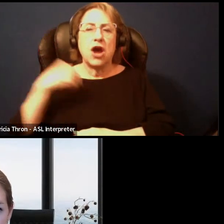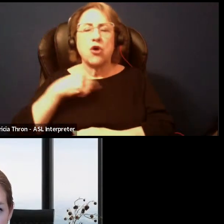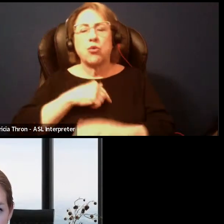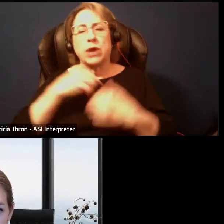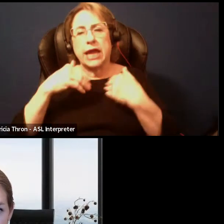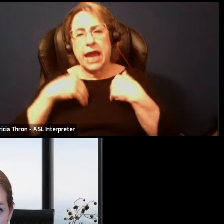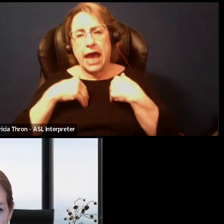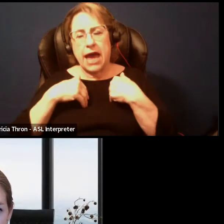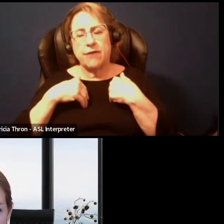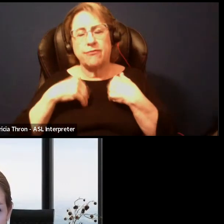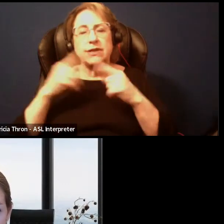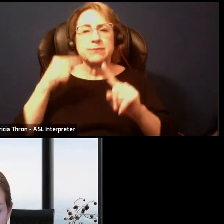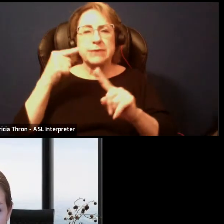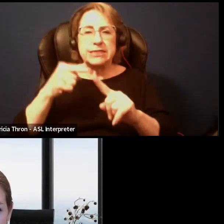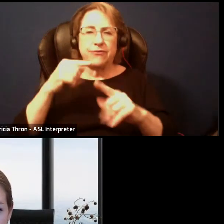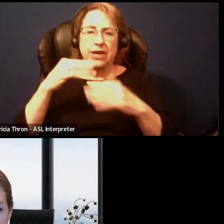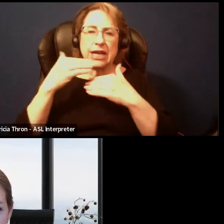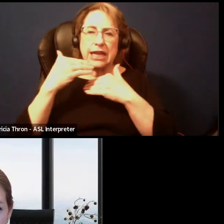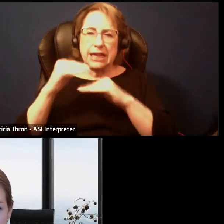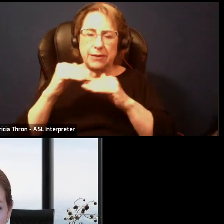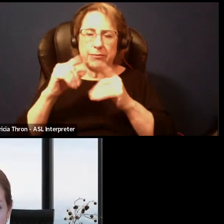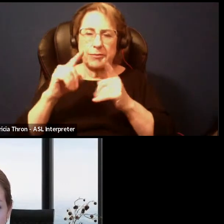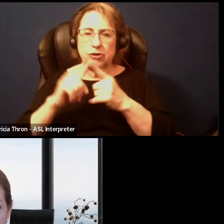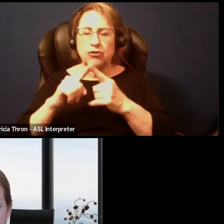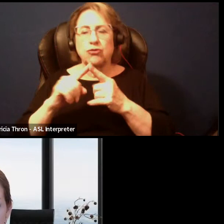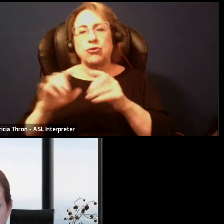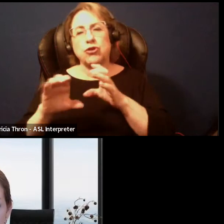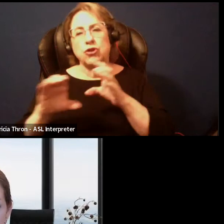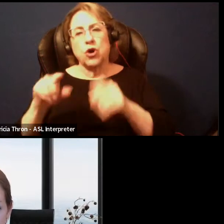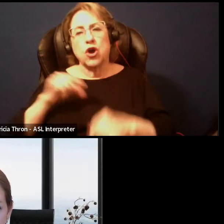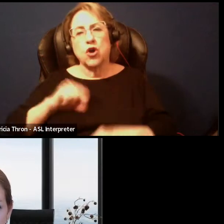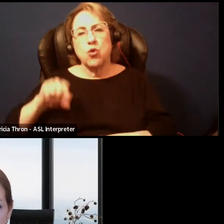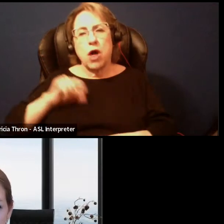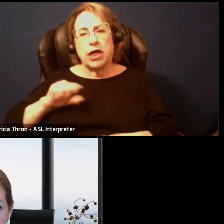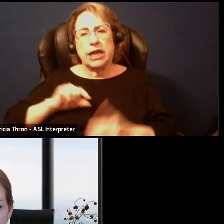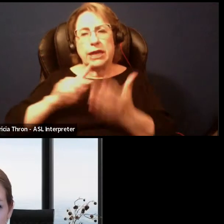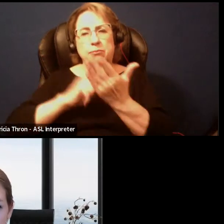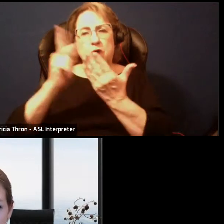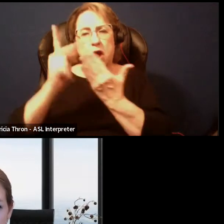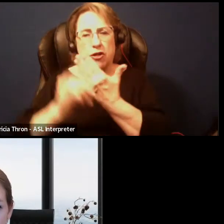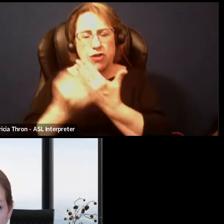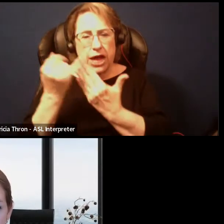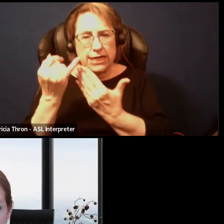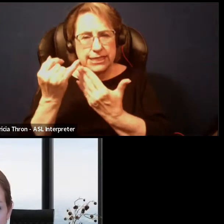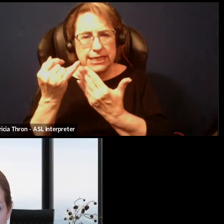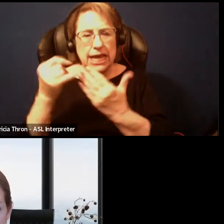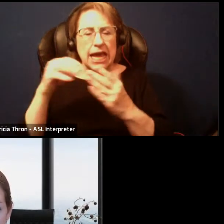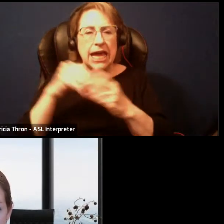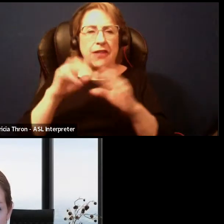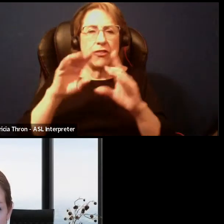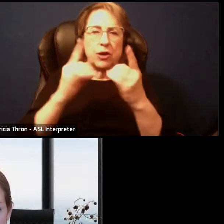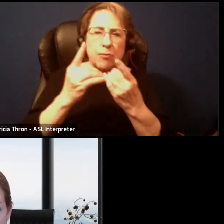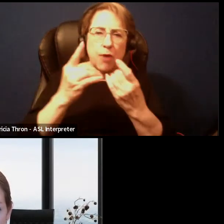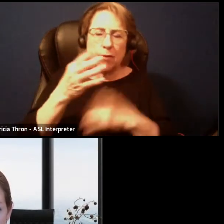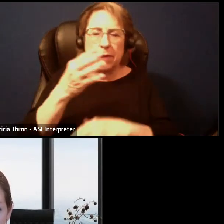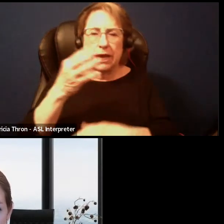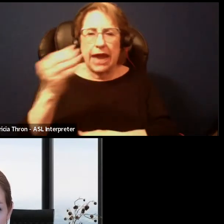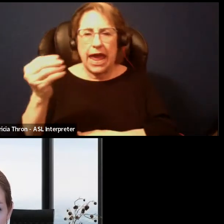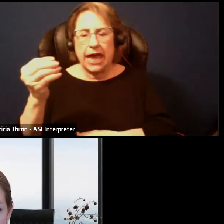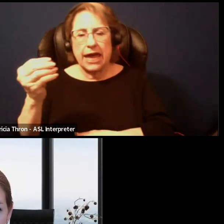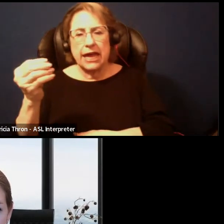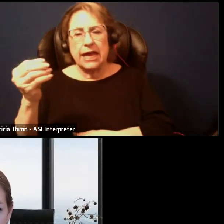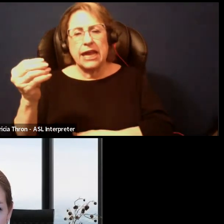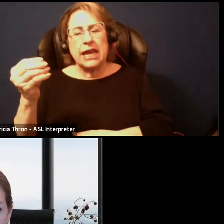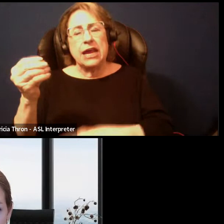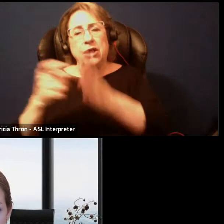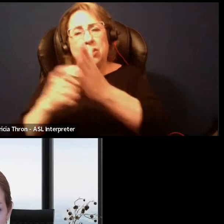projects, within the department and within the district. This takes a lot of work from our